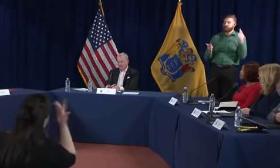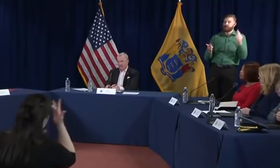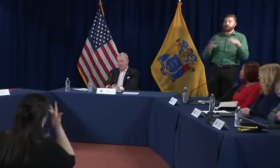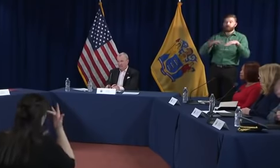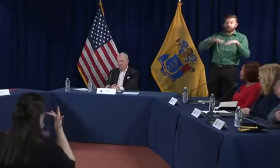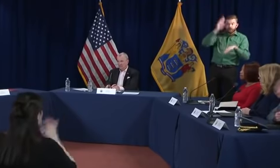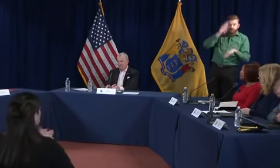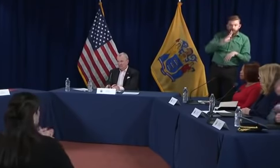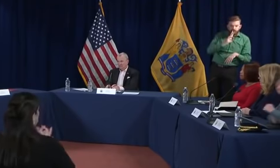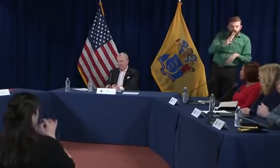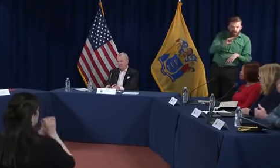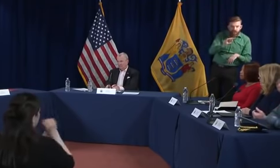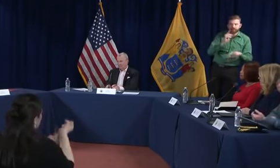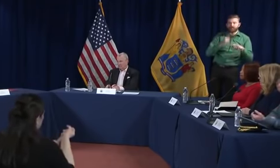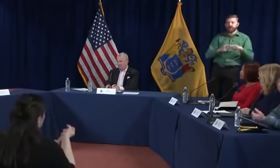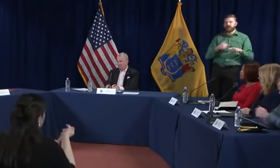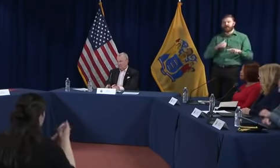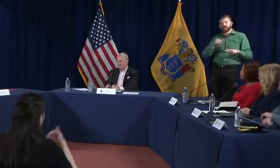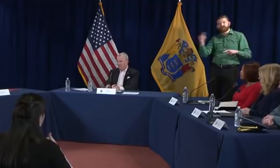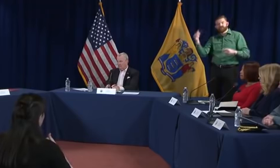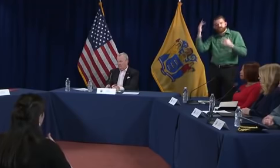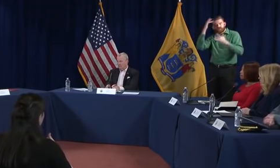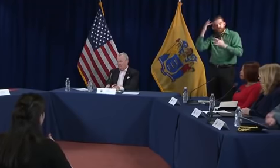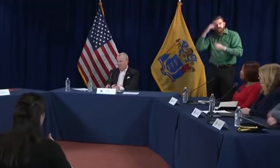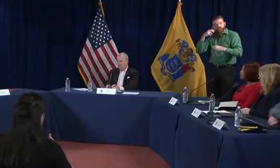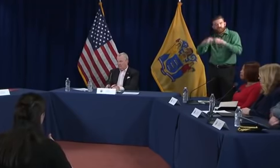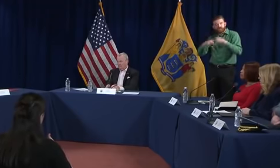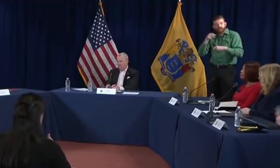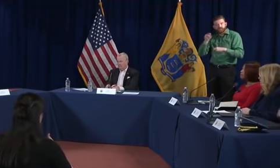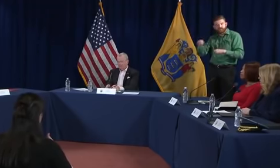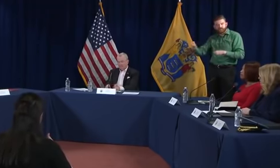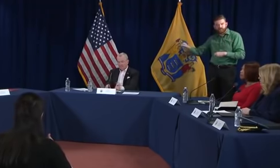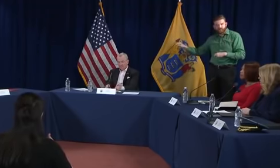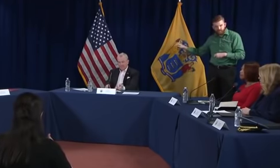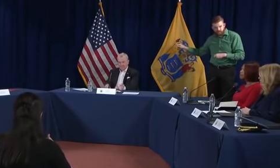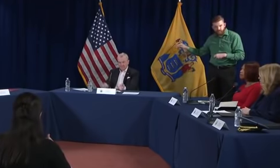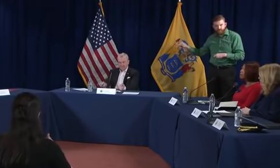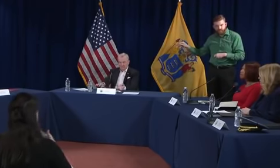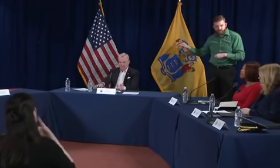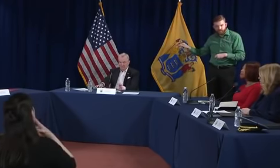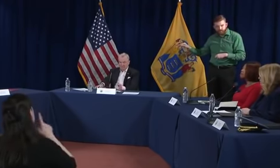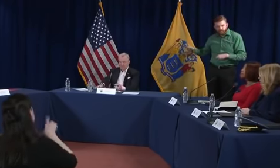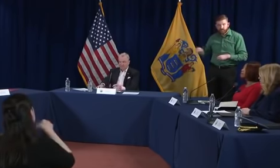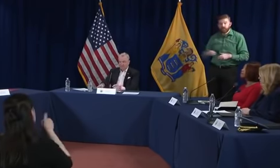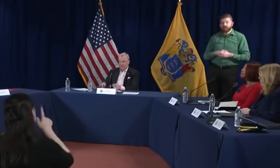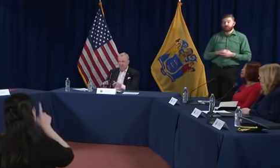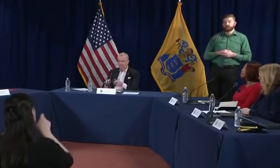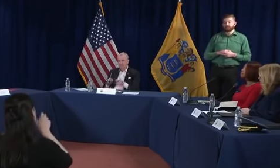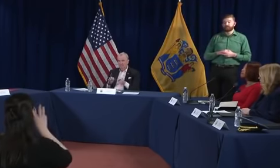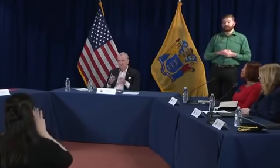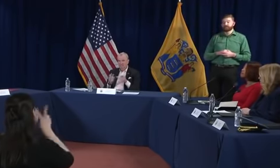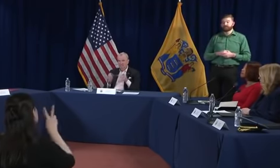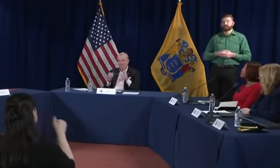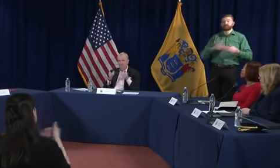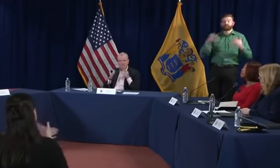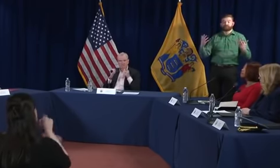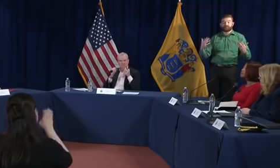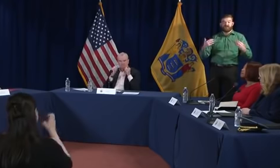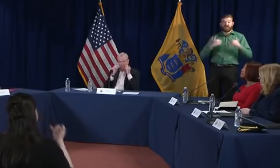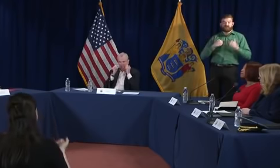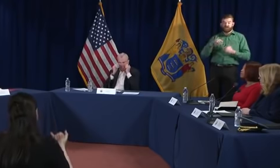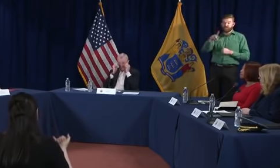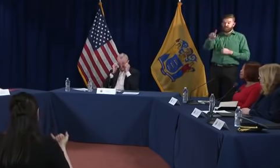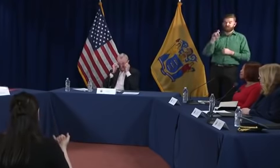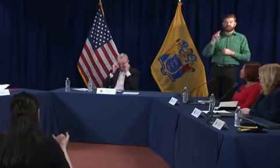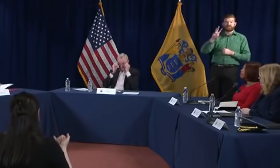families. Today we're announcing 162 new cases for a total of 427 cases.